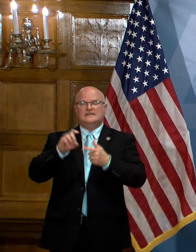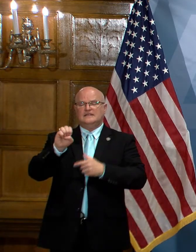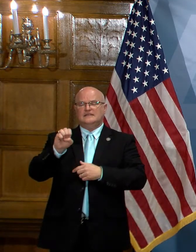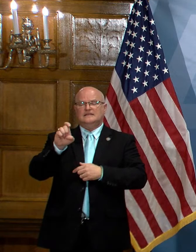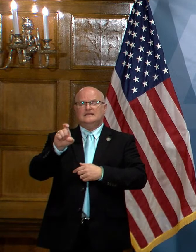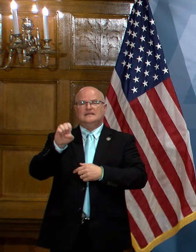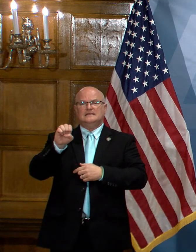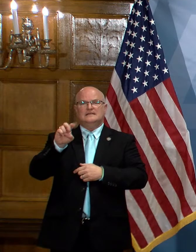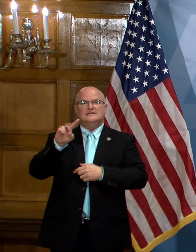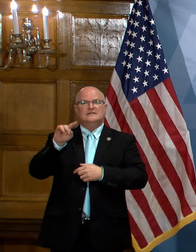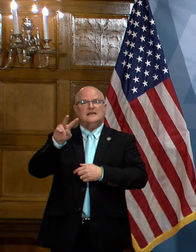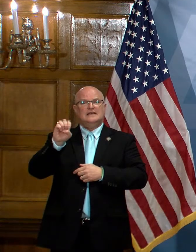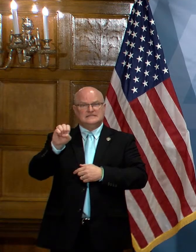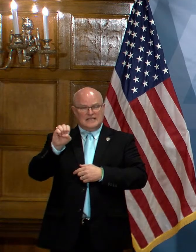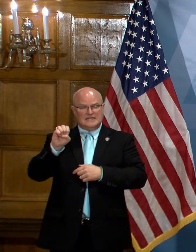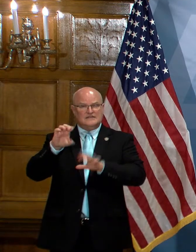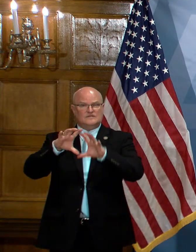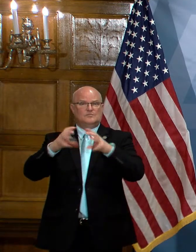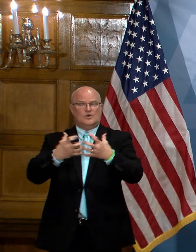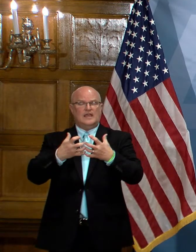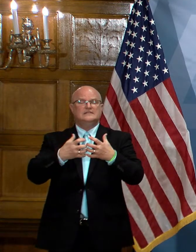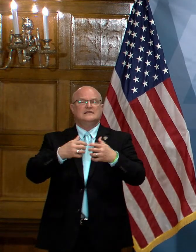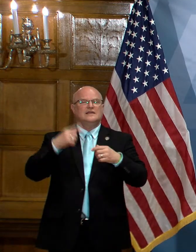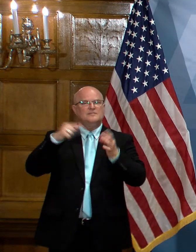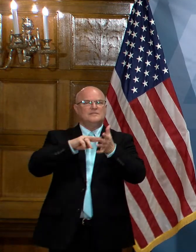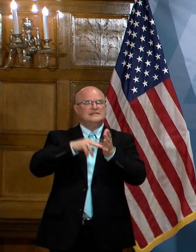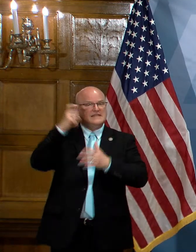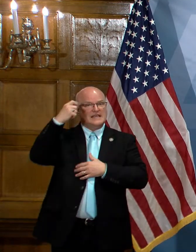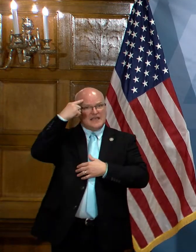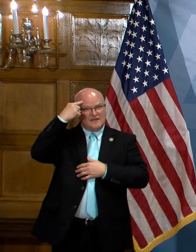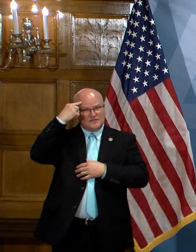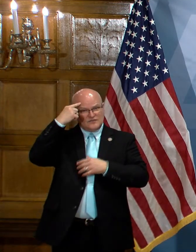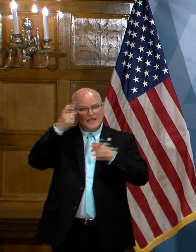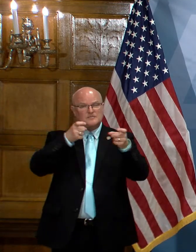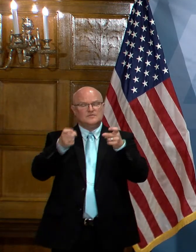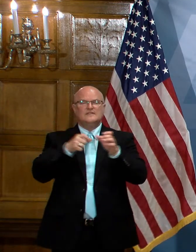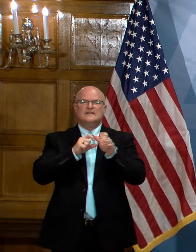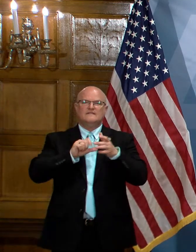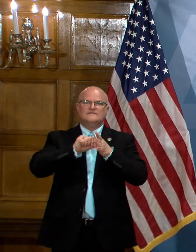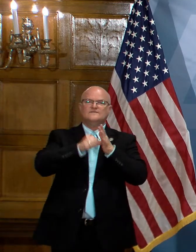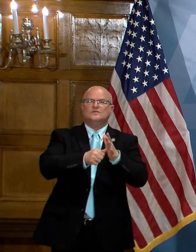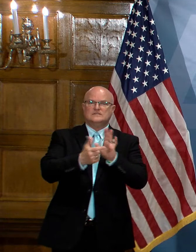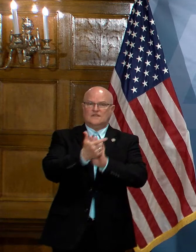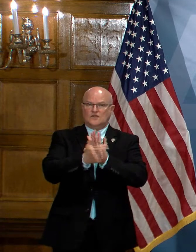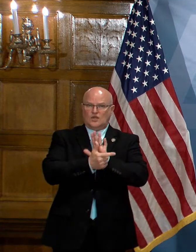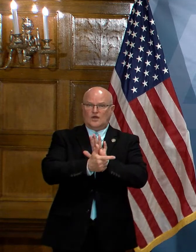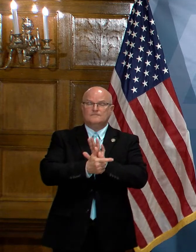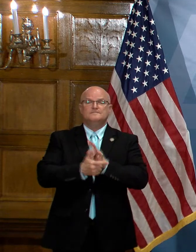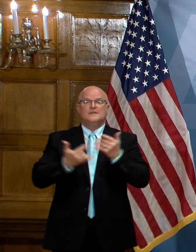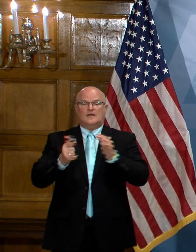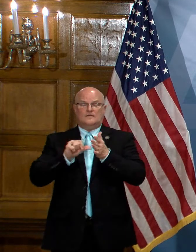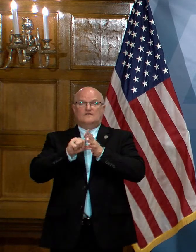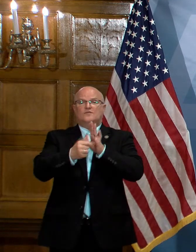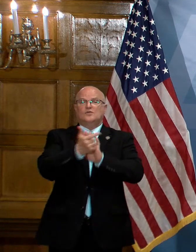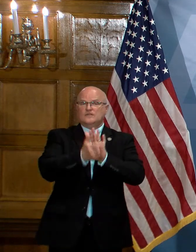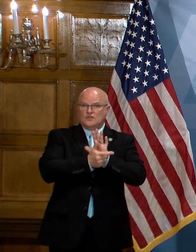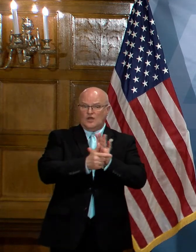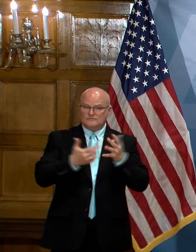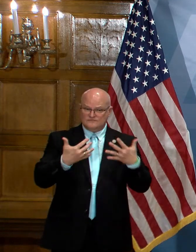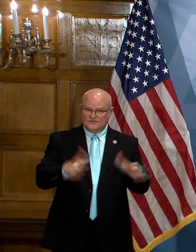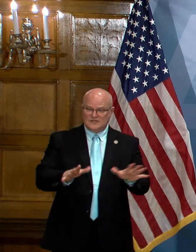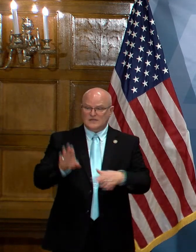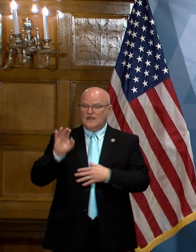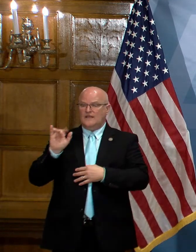branch of government, which is the governor and the administration, that enforces the law. Now that we've enforced the law,